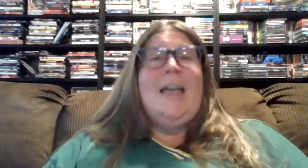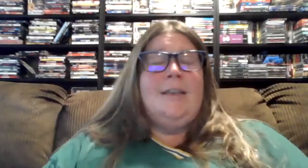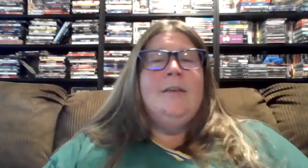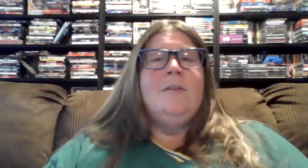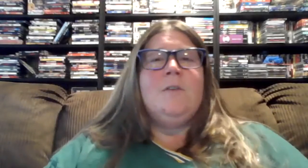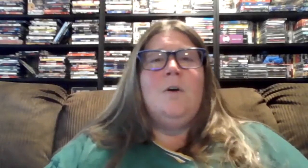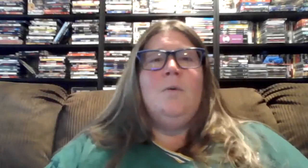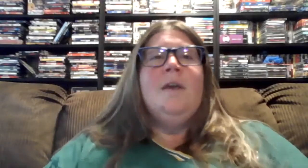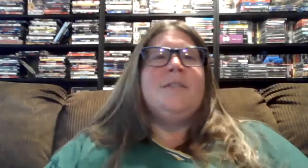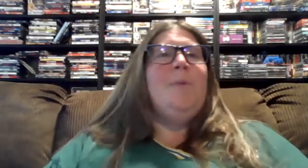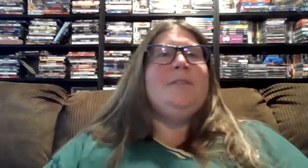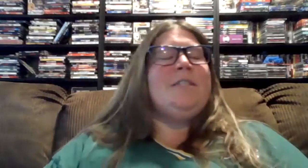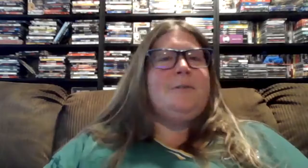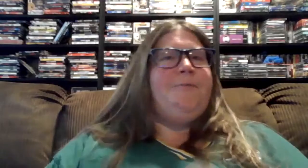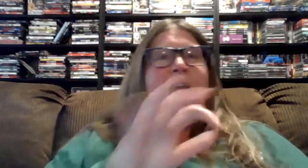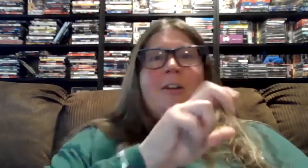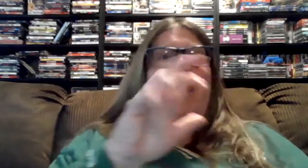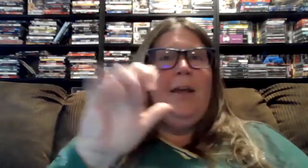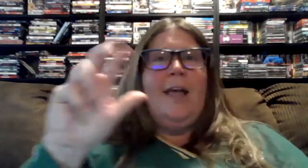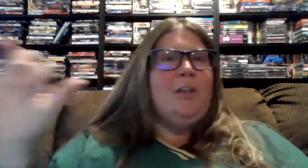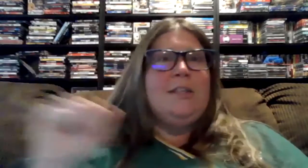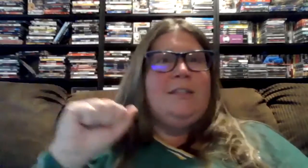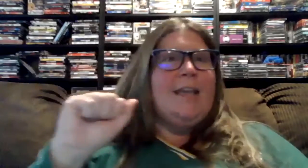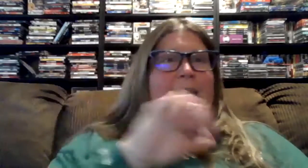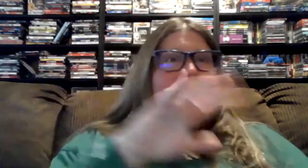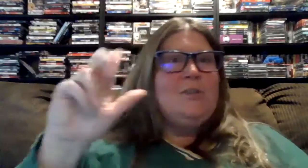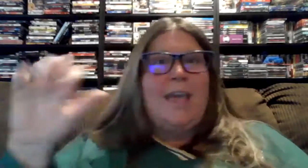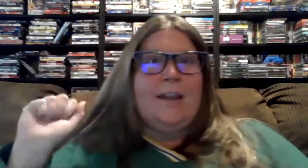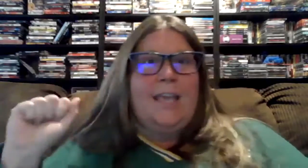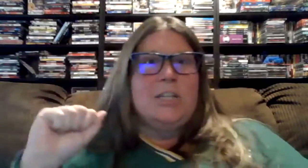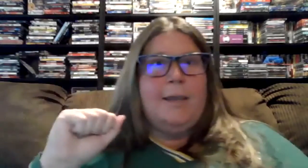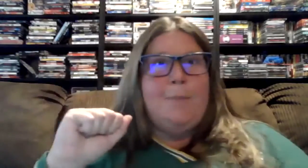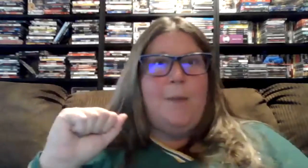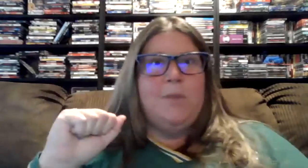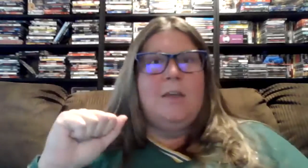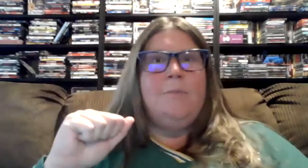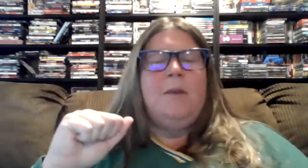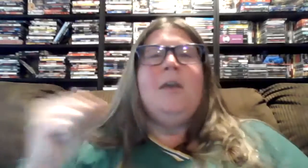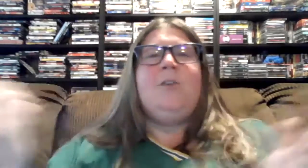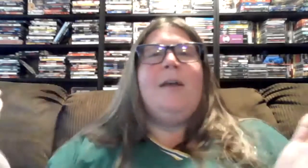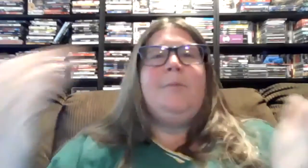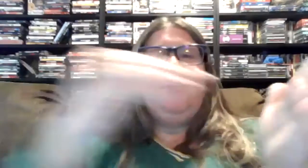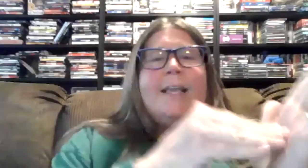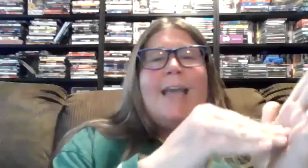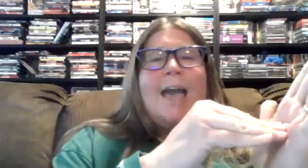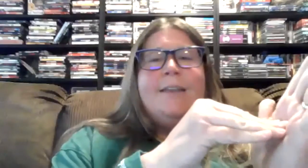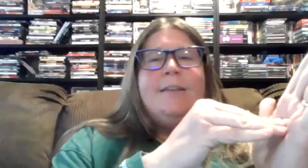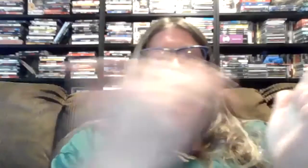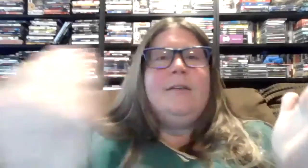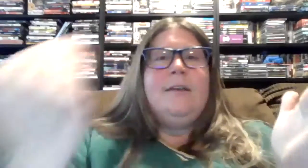Again, so someone's finger spelling like the Dickens and you can't keep up with them, you ask them to do it again.